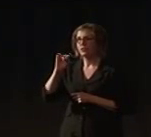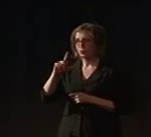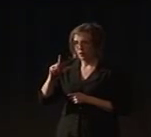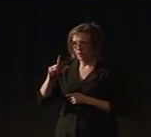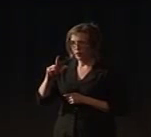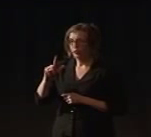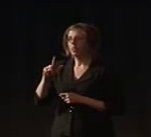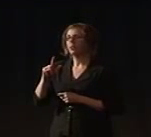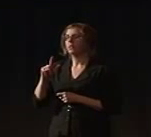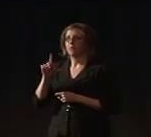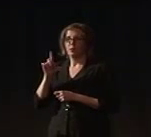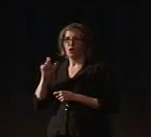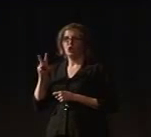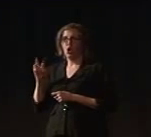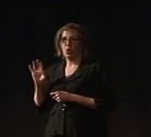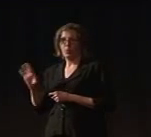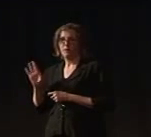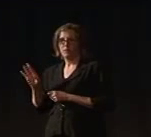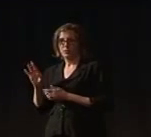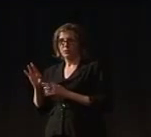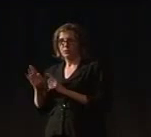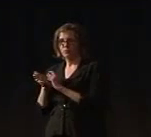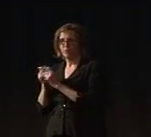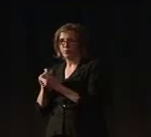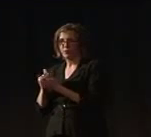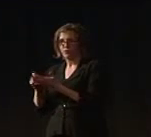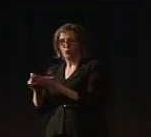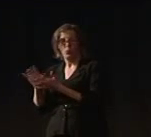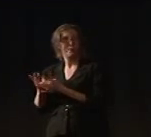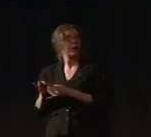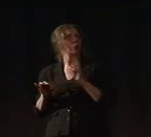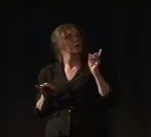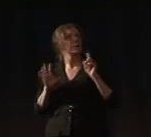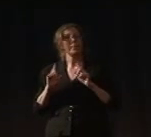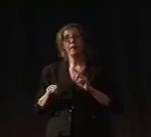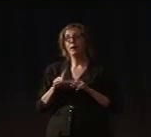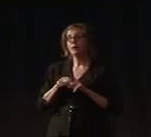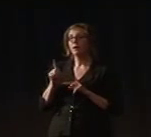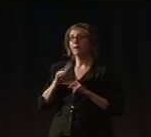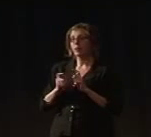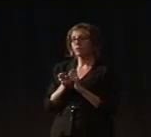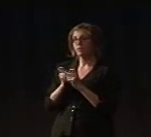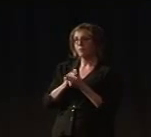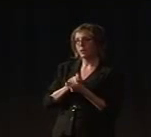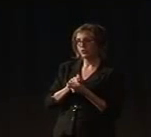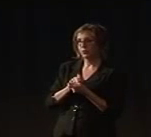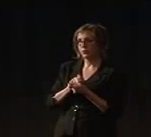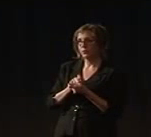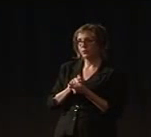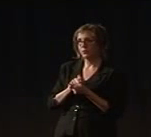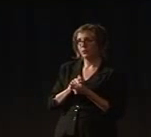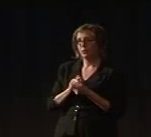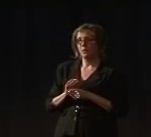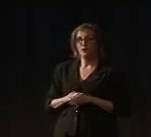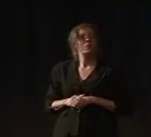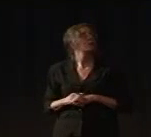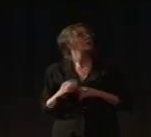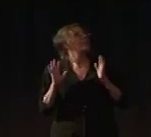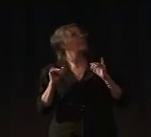Paris Veronese painting of Nozze di Cana. So I think the word miracolo